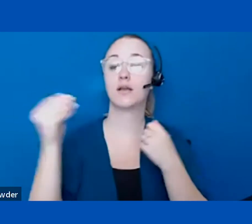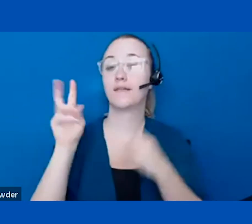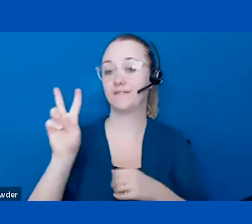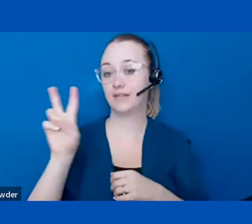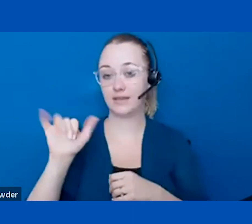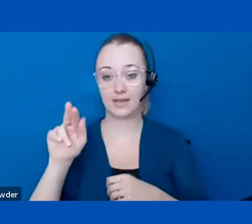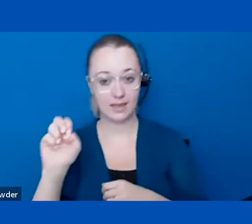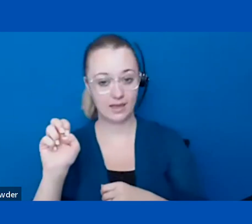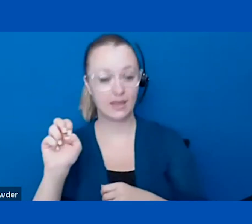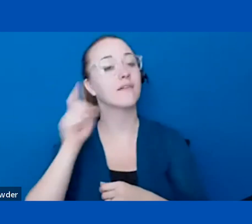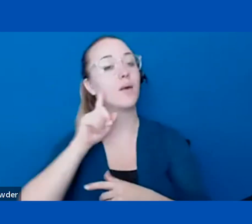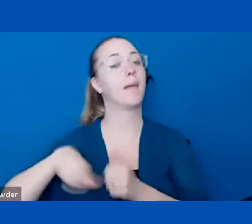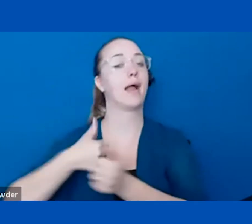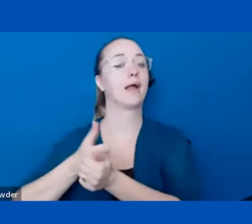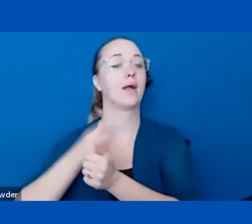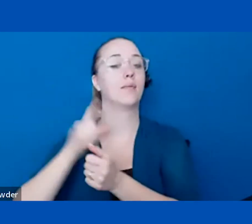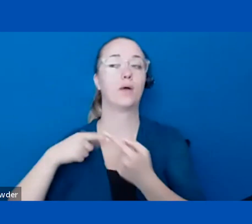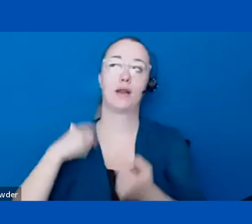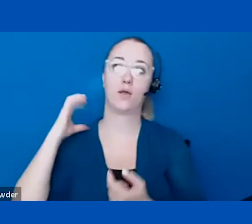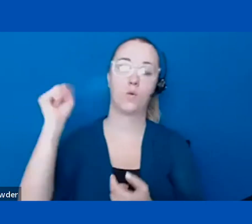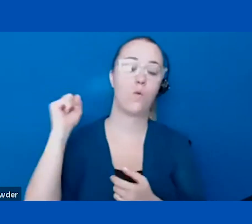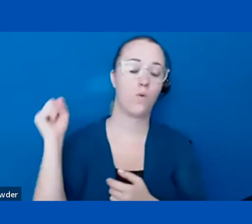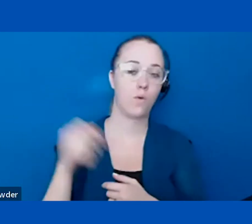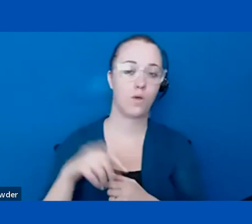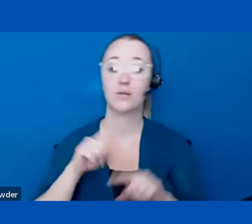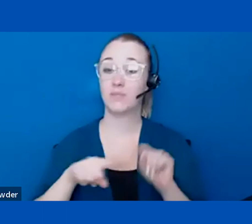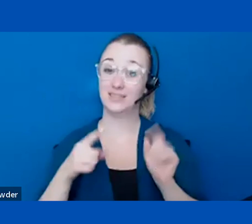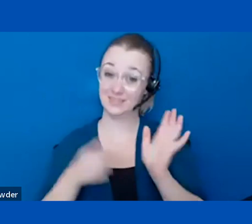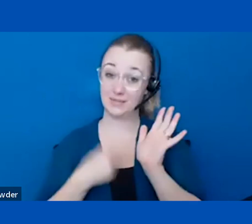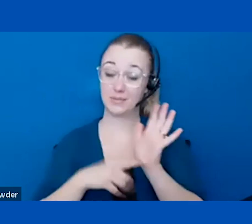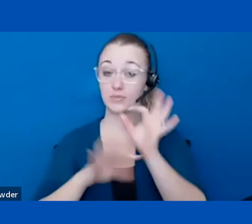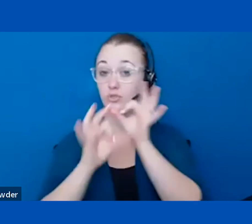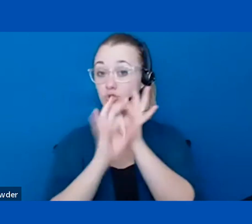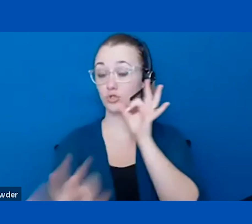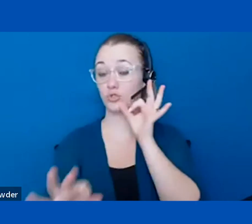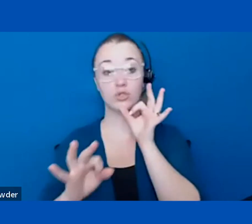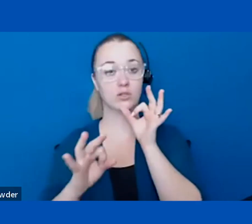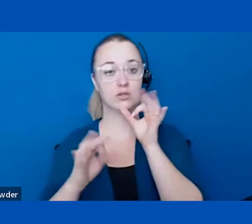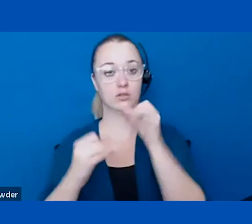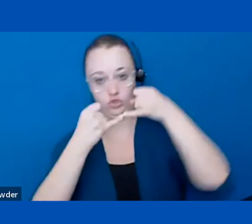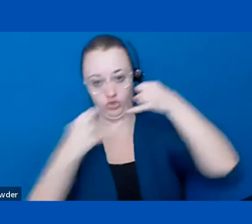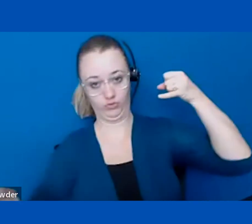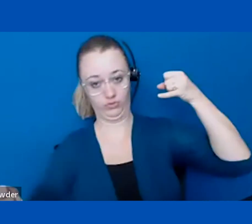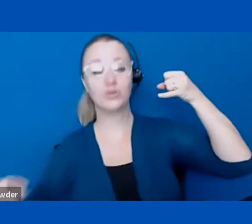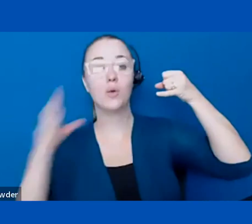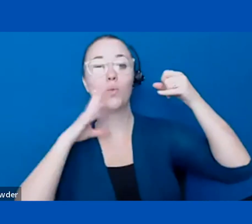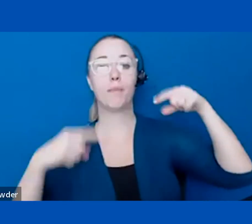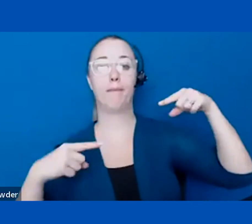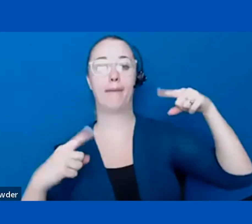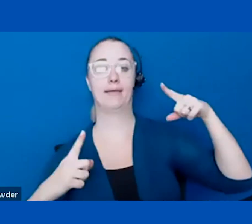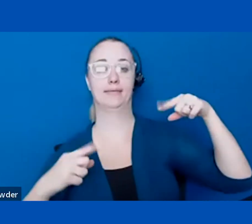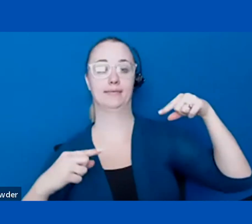But sometimes I like how like sometimes straight canes will bend and a bit more flexible. Um,